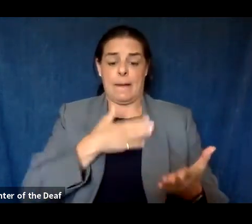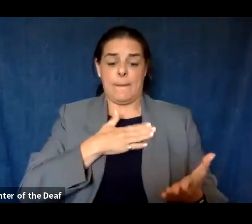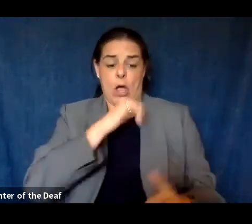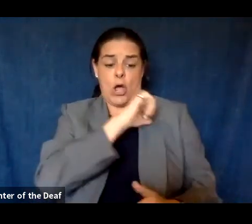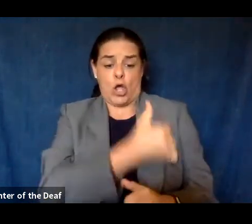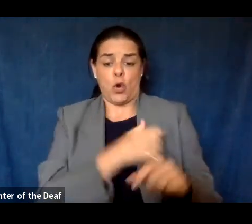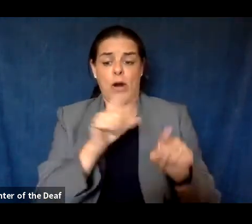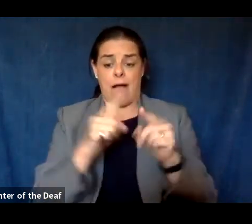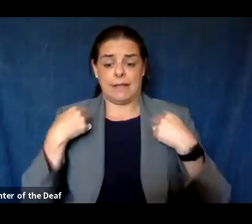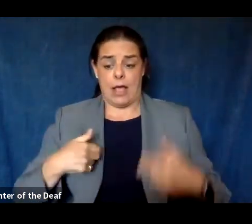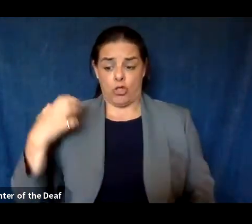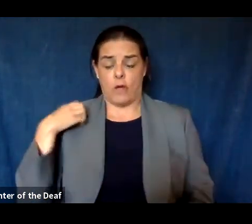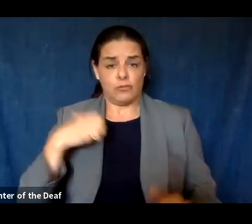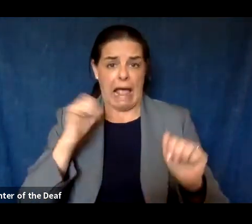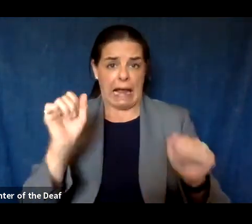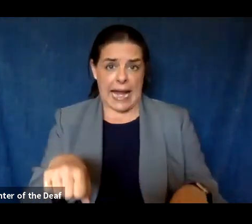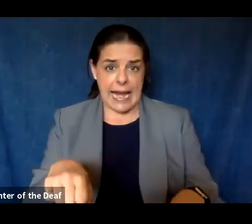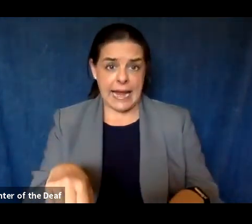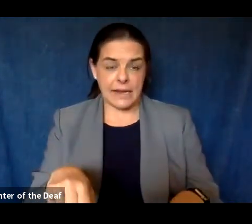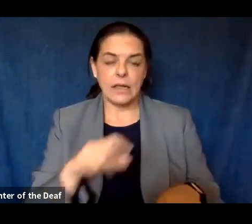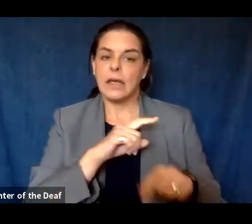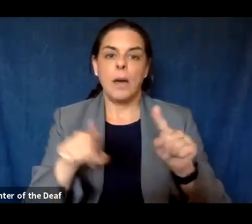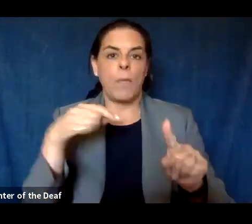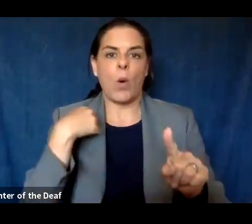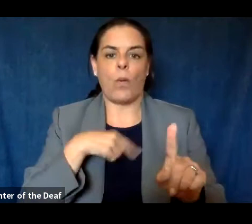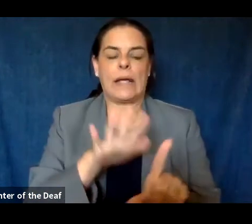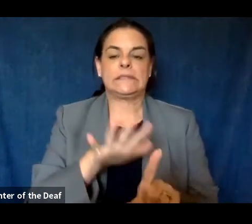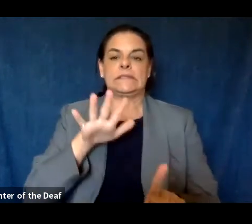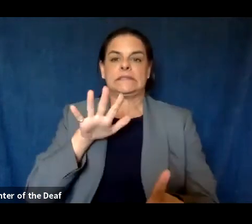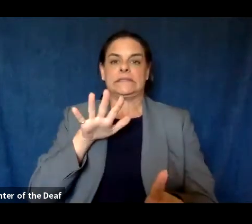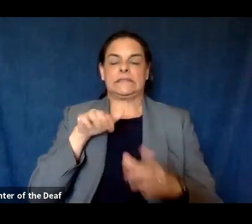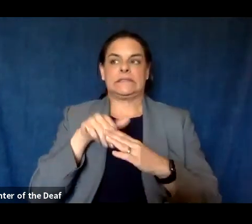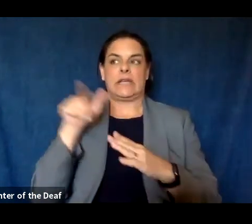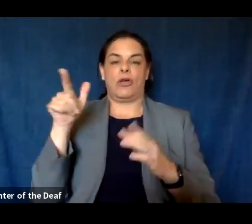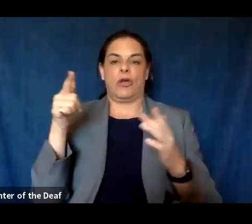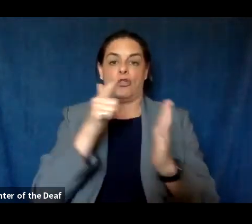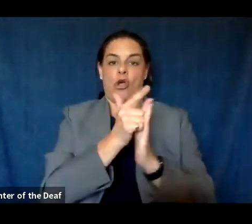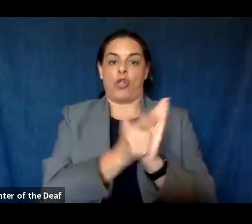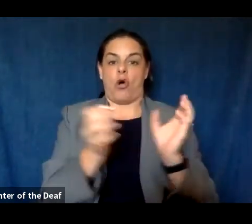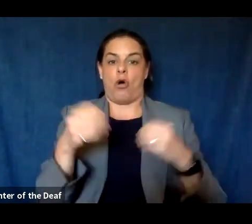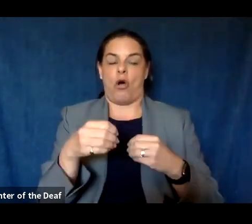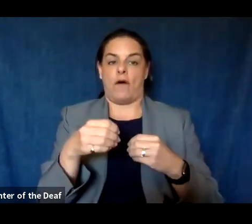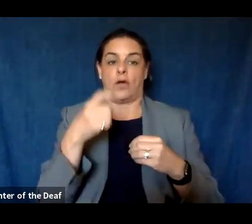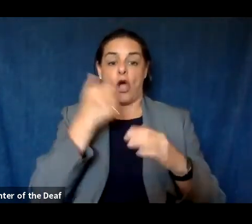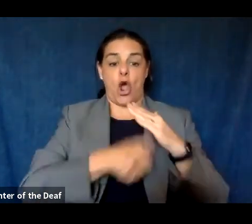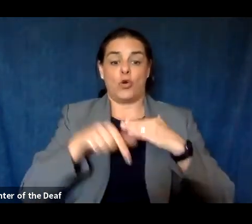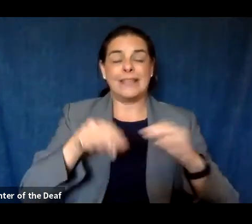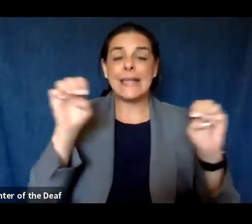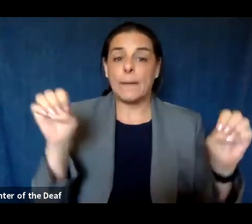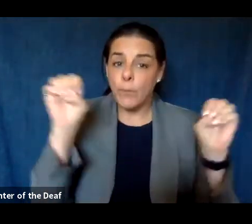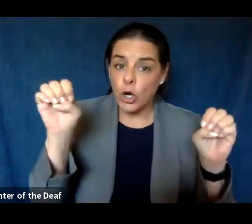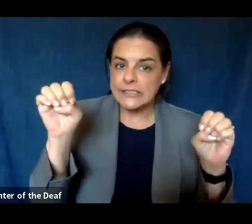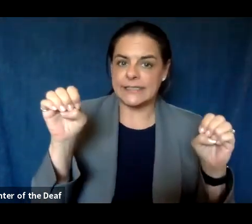I have the authority to do those things. When we're stepping back, and in the law office's opinion under this emergency order, public